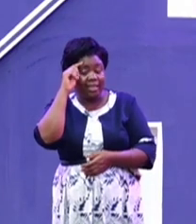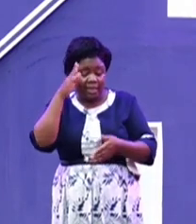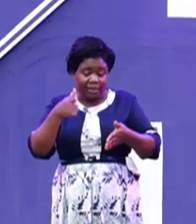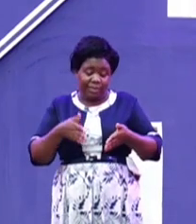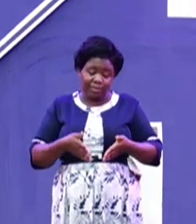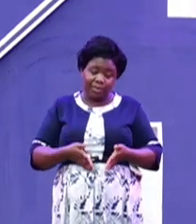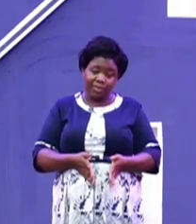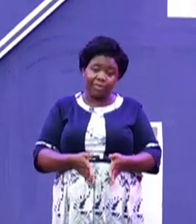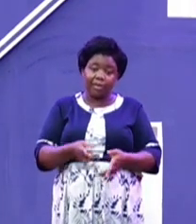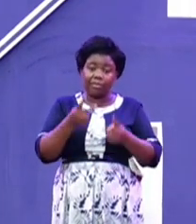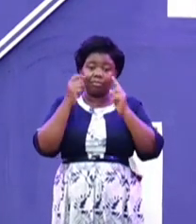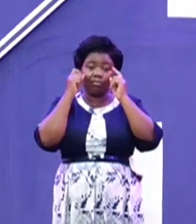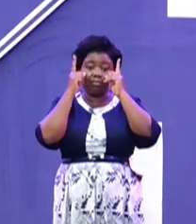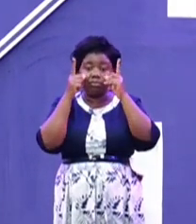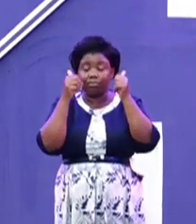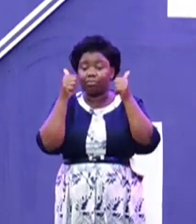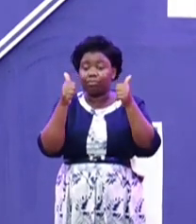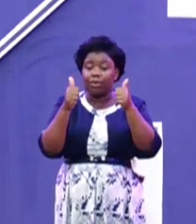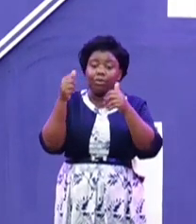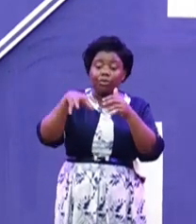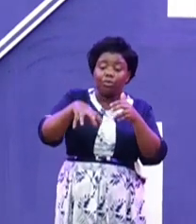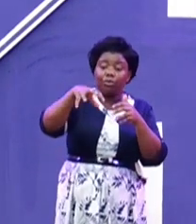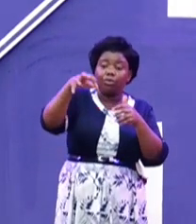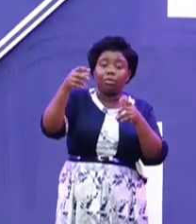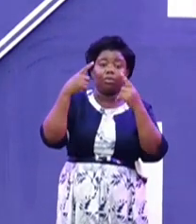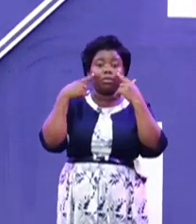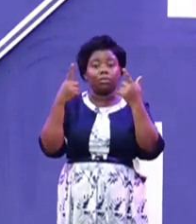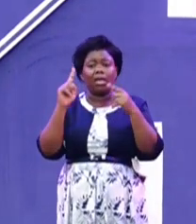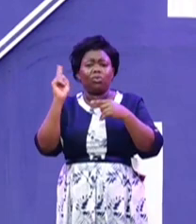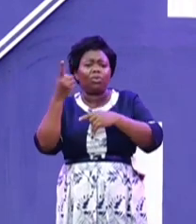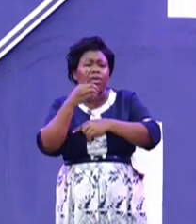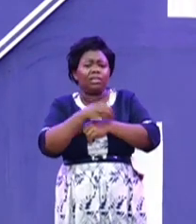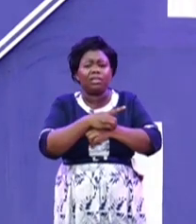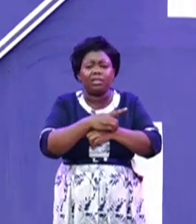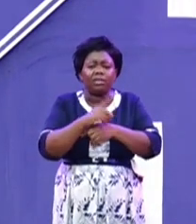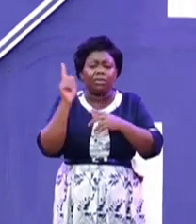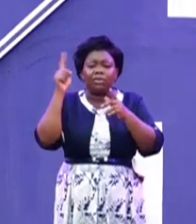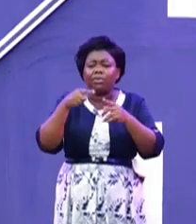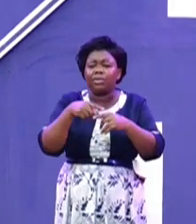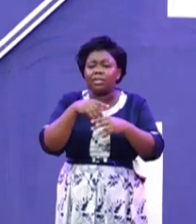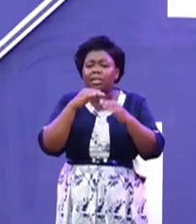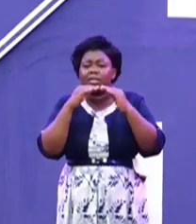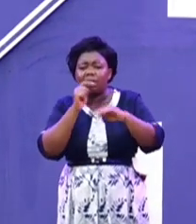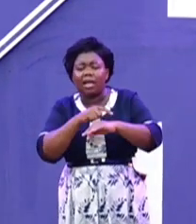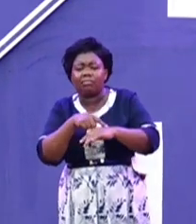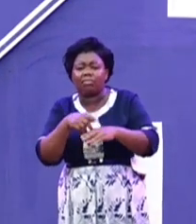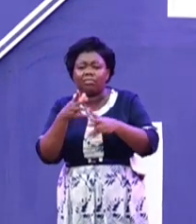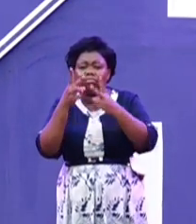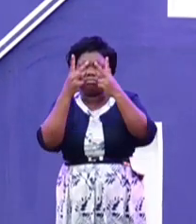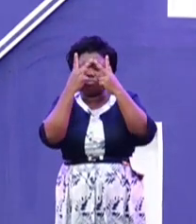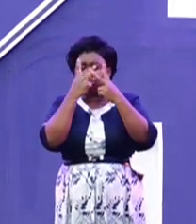wazalibwa olaba, otukuza olaba, ekisero lunaku lumu ne lutuuka, ekifune kikugwa ku maaso,